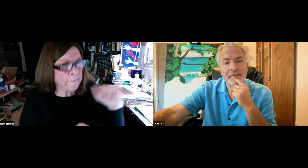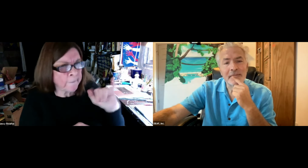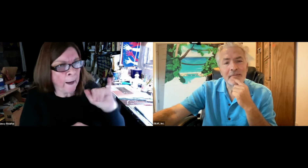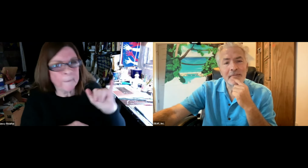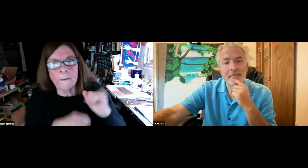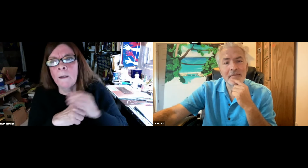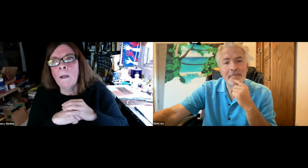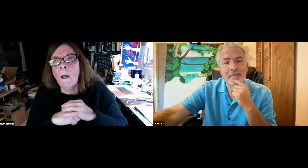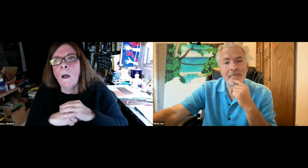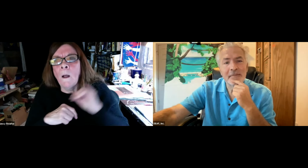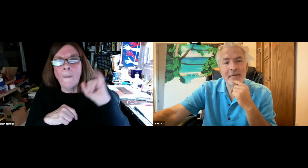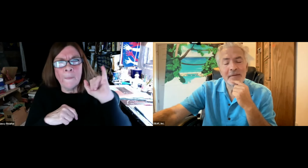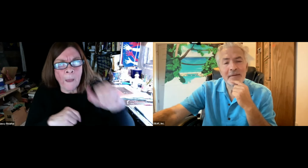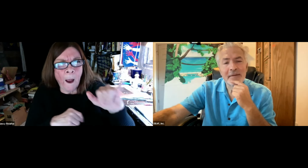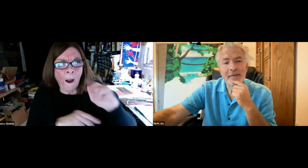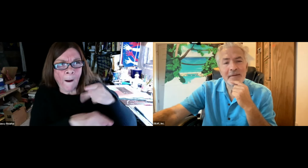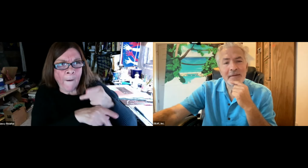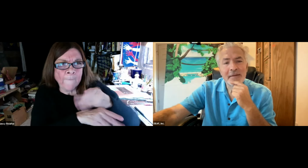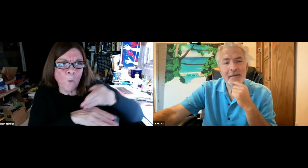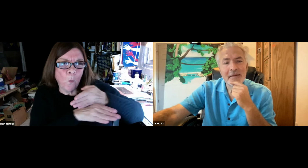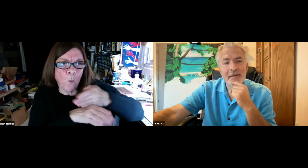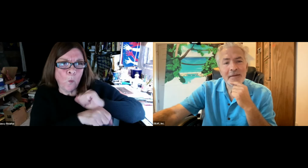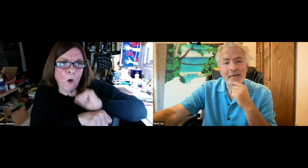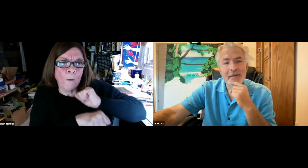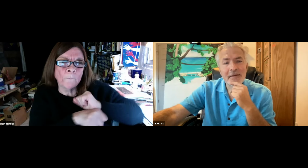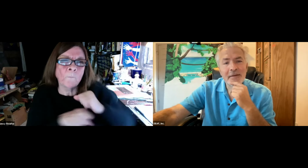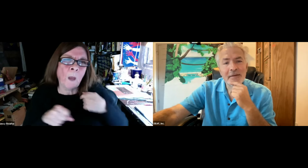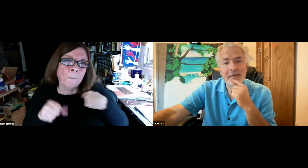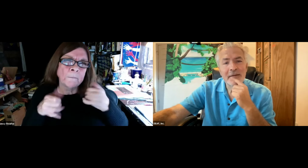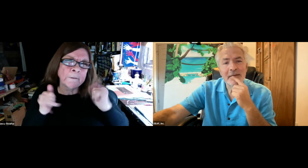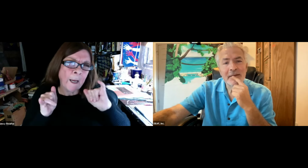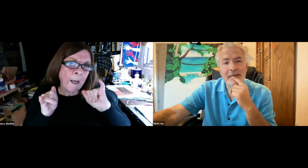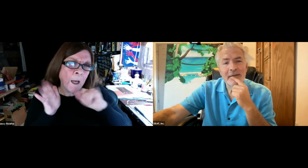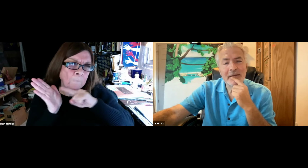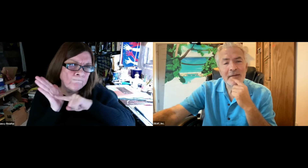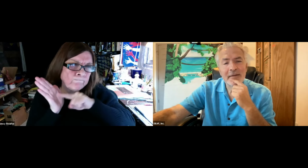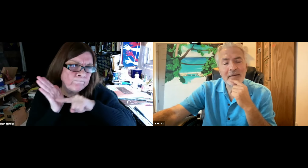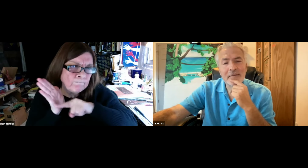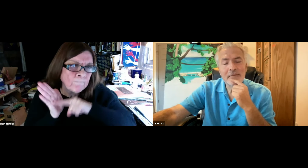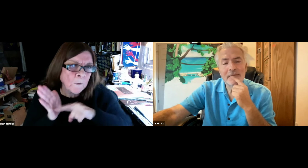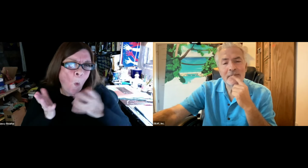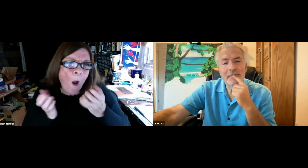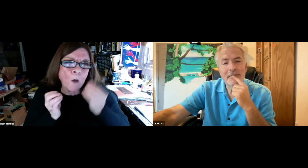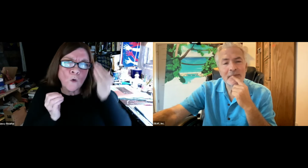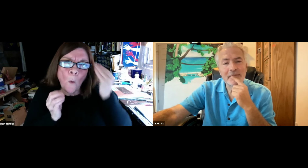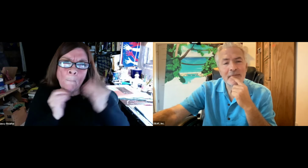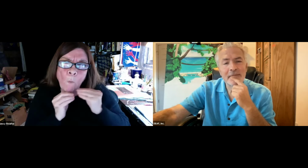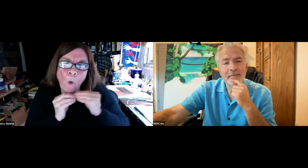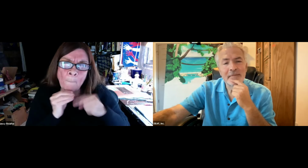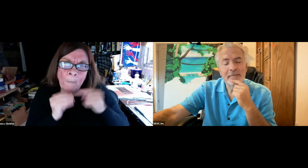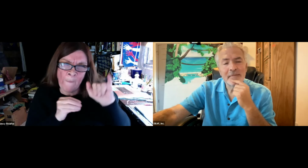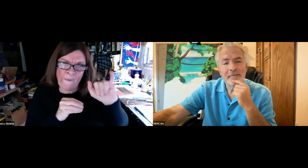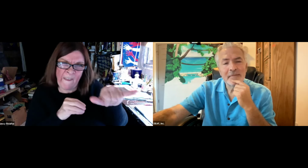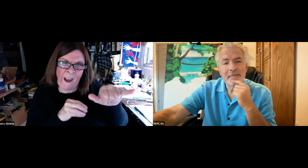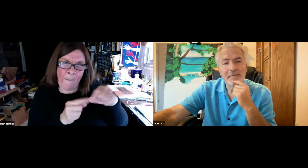I believe so, Tony, and it looks like it does. That type of woodwork, I'm still looking